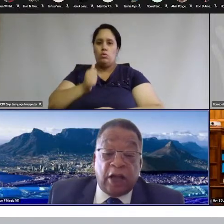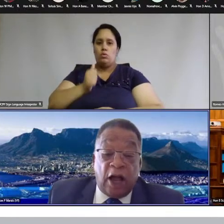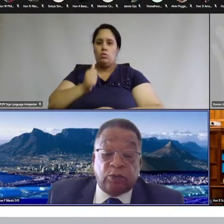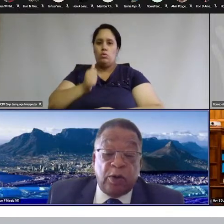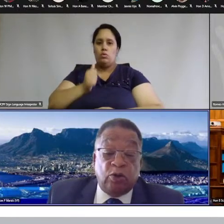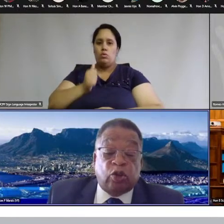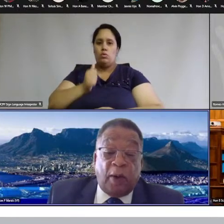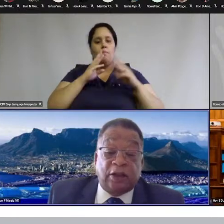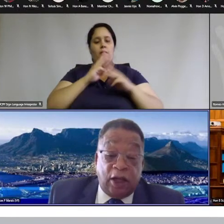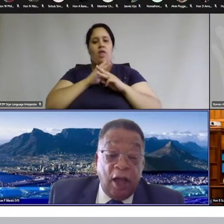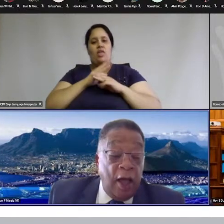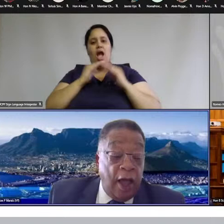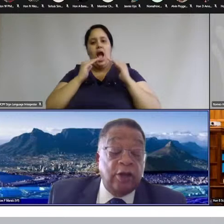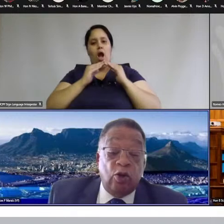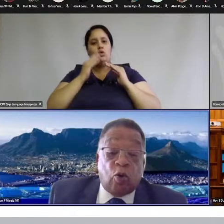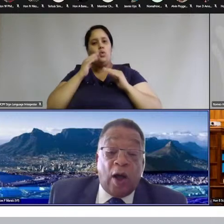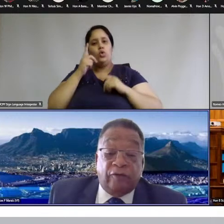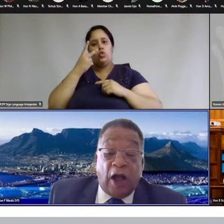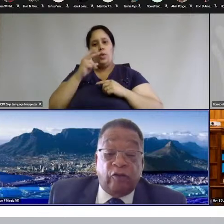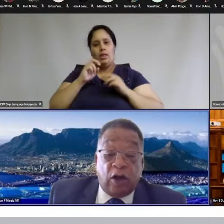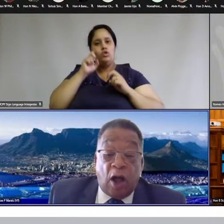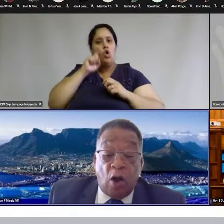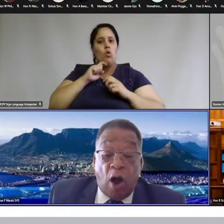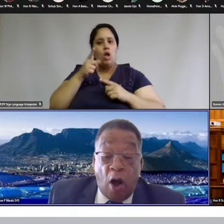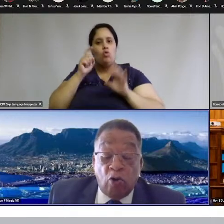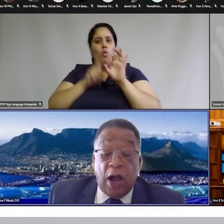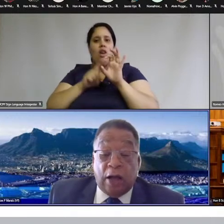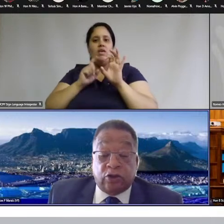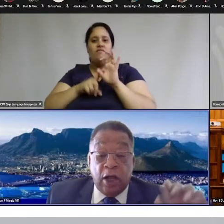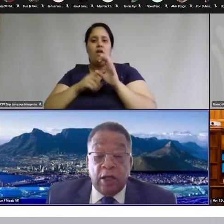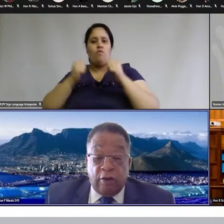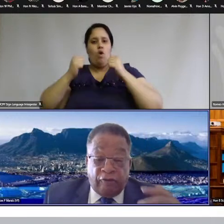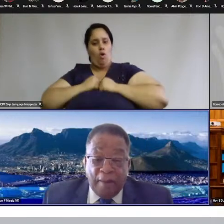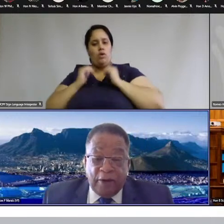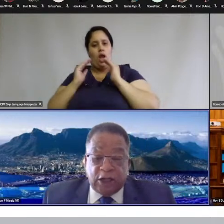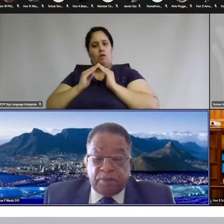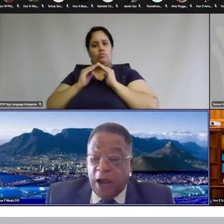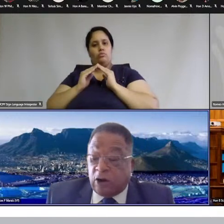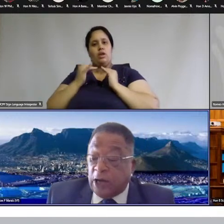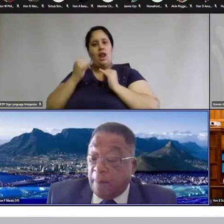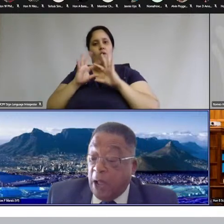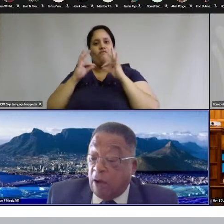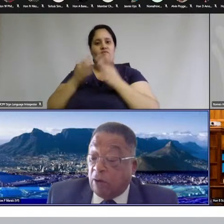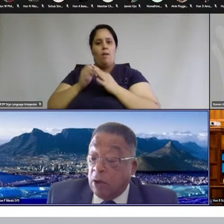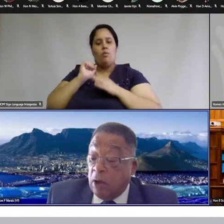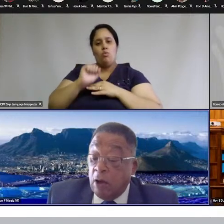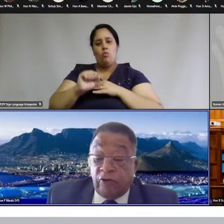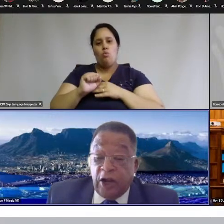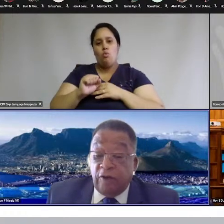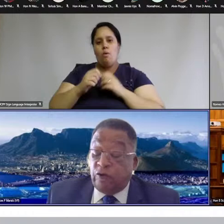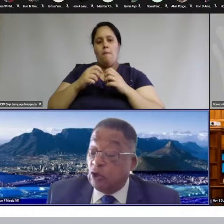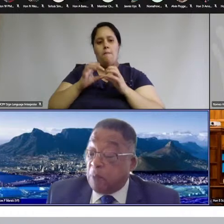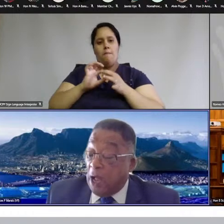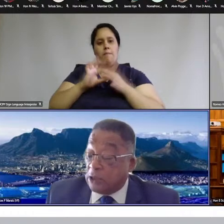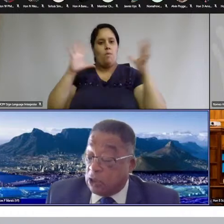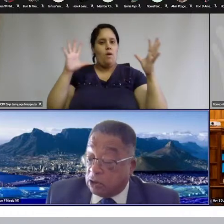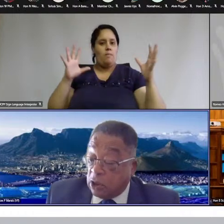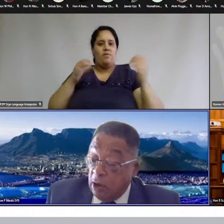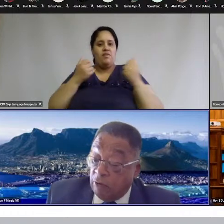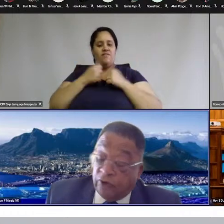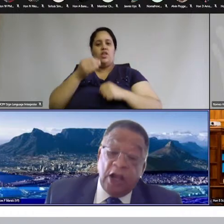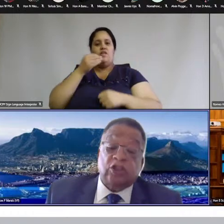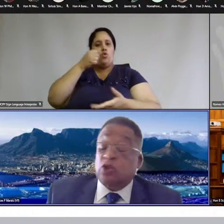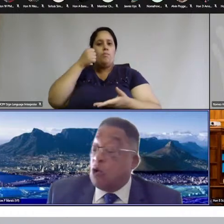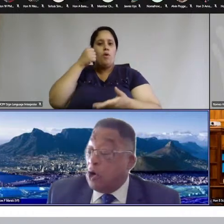your mother's house when you're 20 and you qualify for your own house. The family is broken up now. Free food